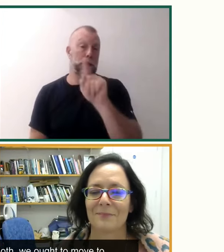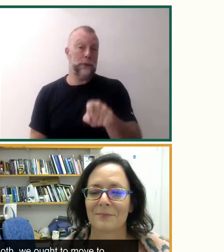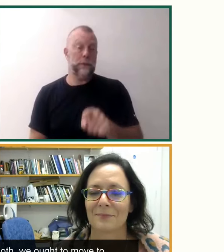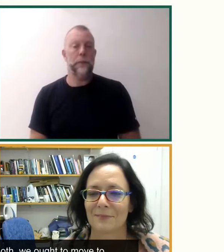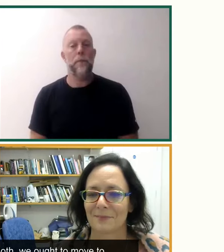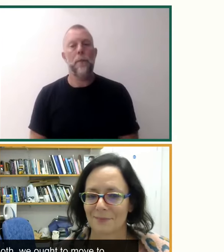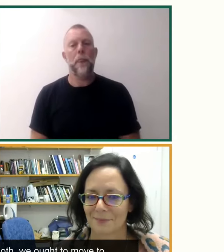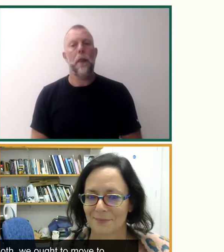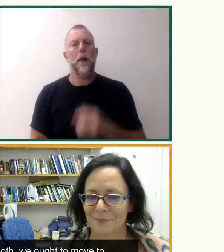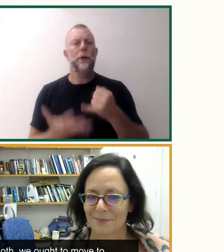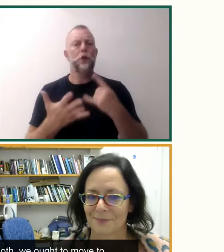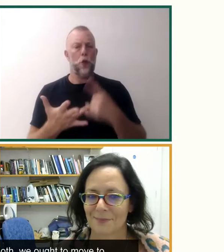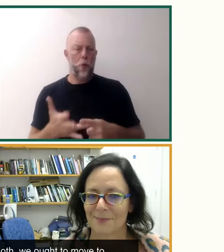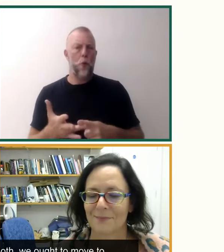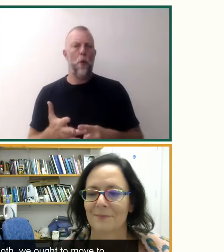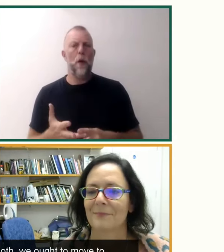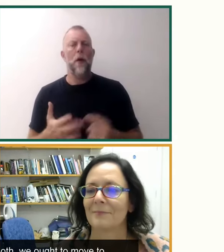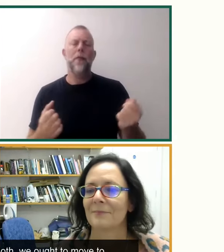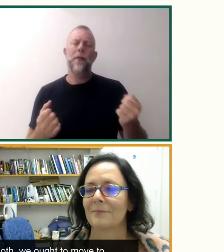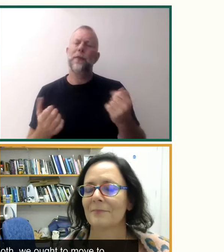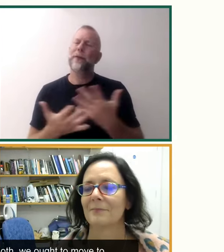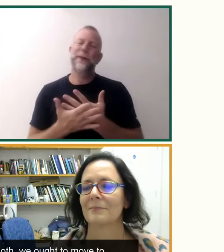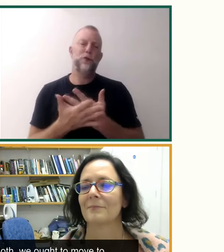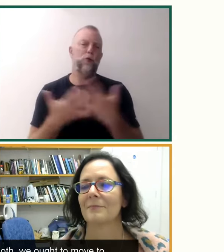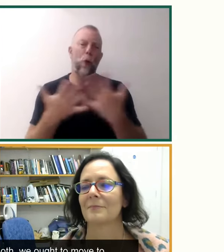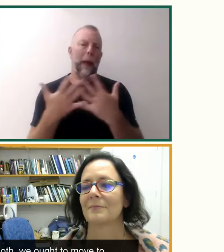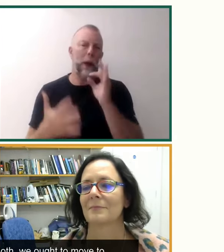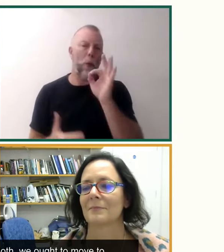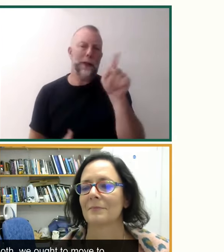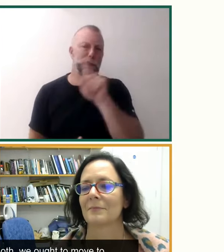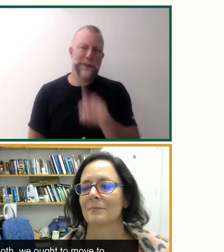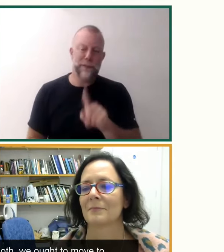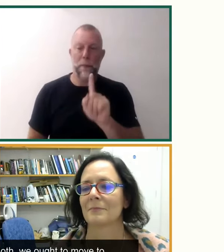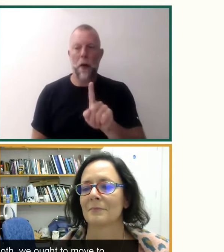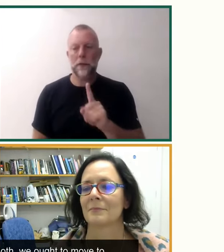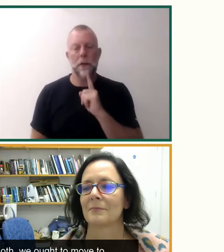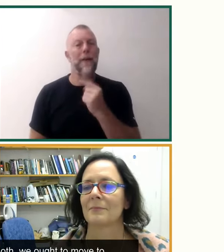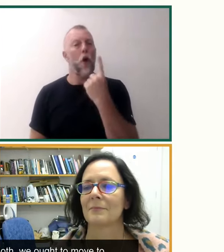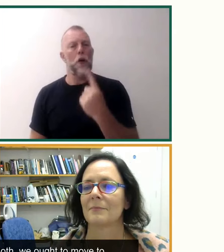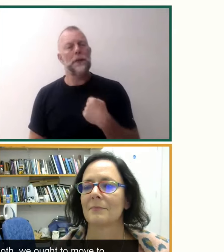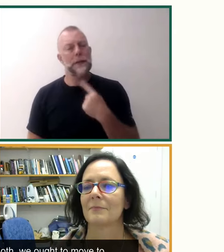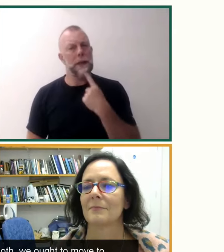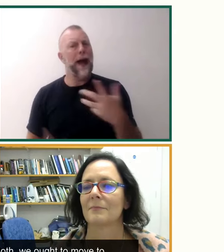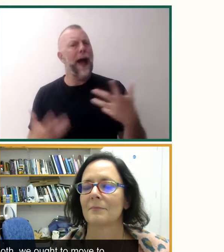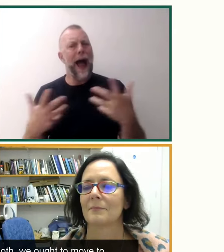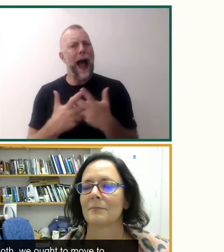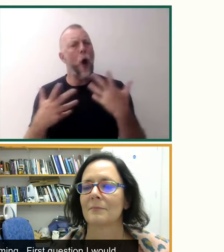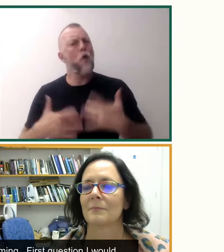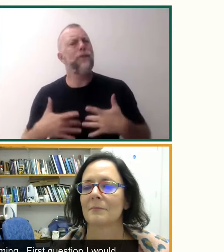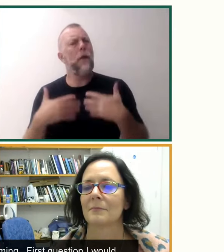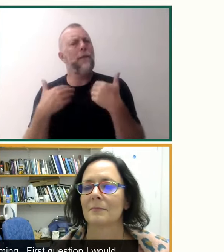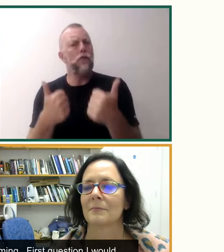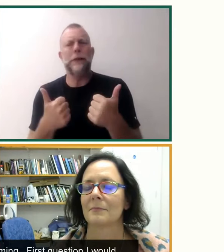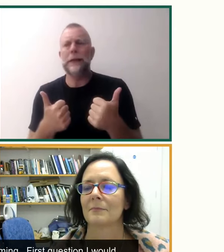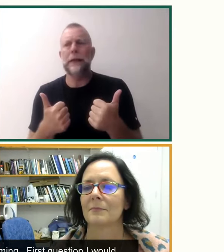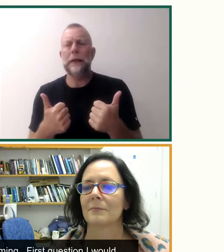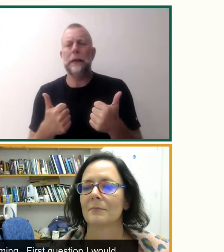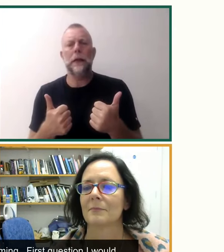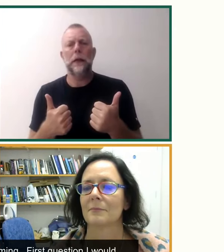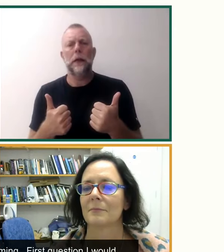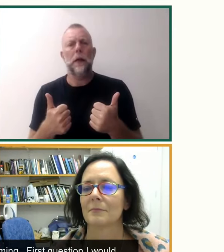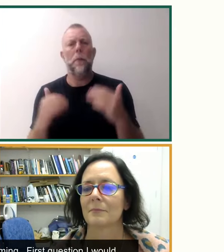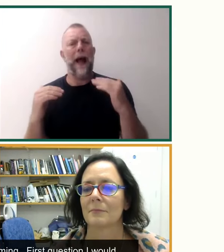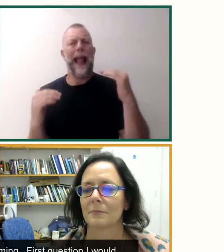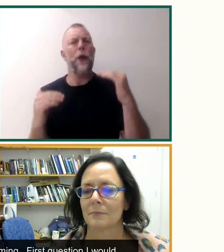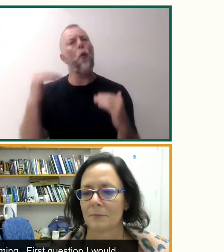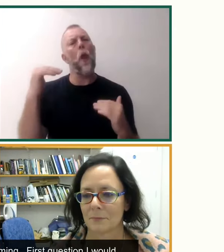So I'm going to, there's too many, unfortunately, to pick all of them up. But first question I'd like to come to is, how is recovery impacted on by